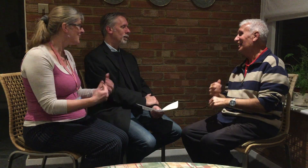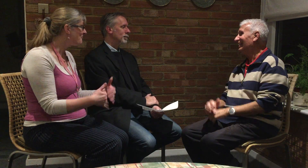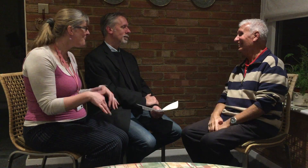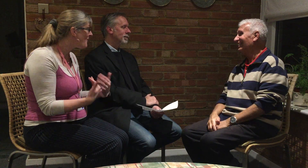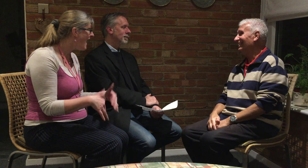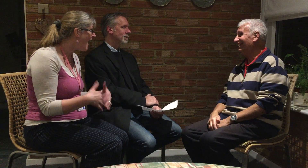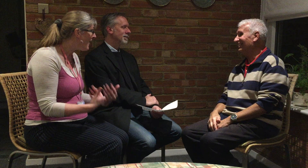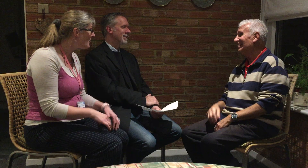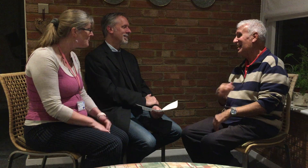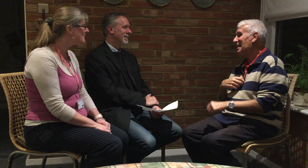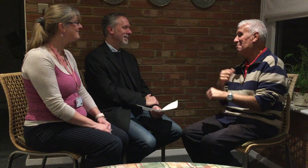Wow.